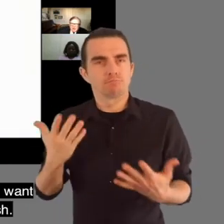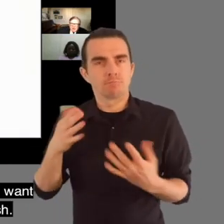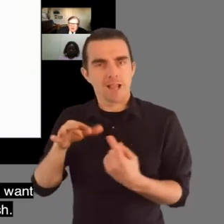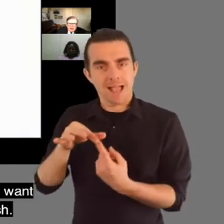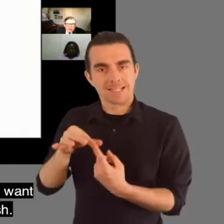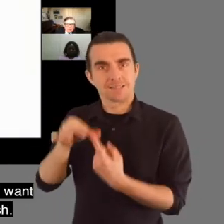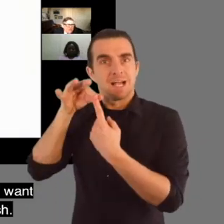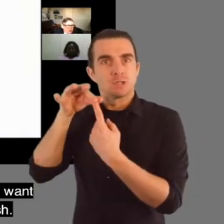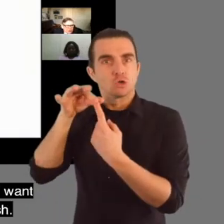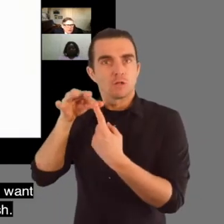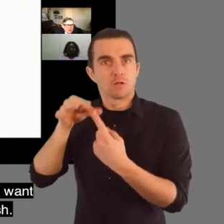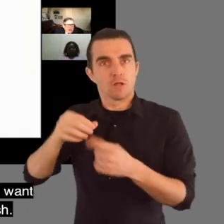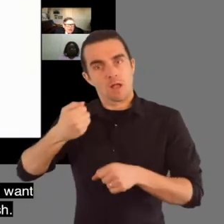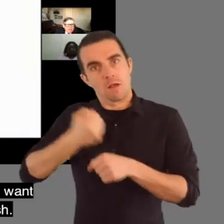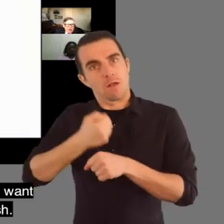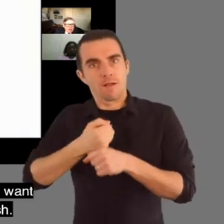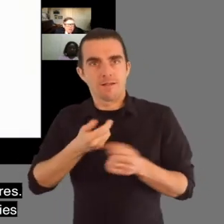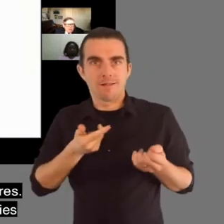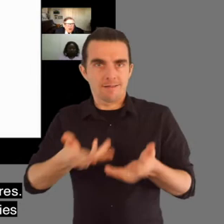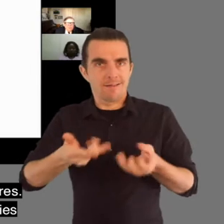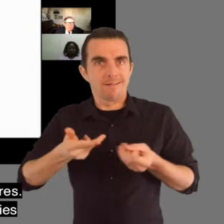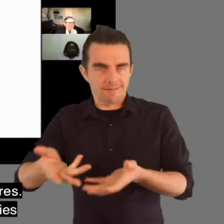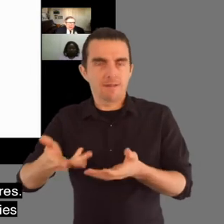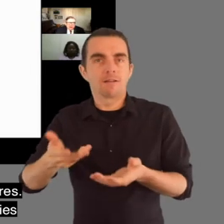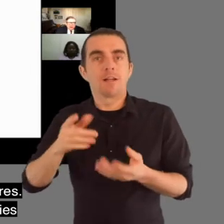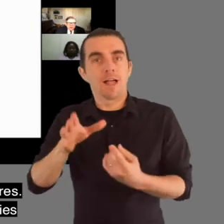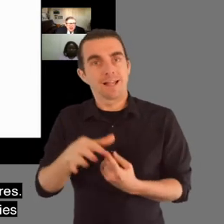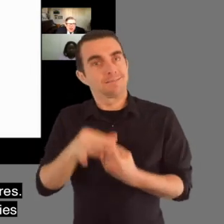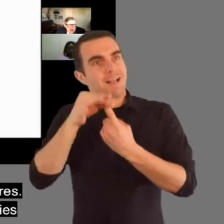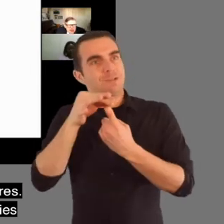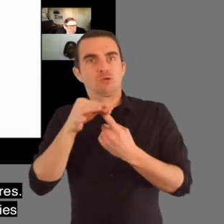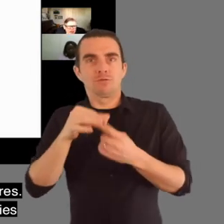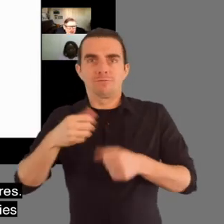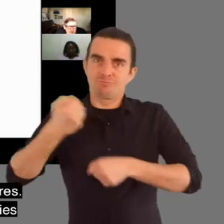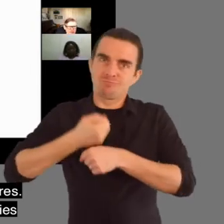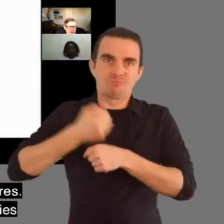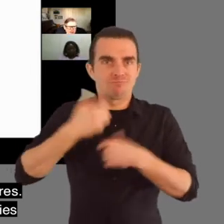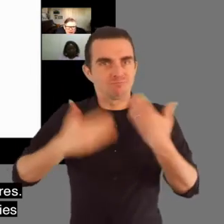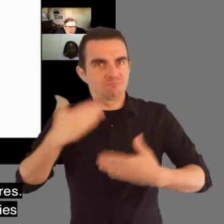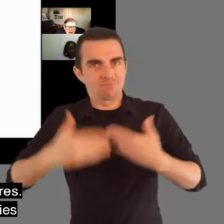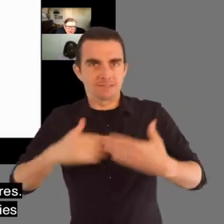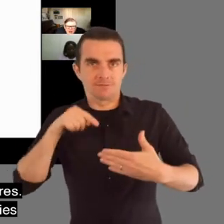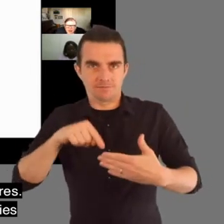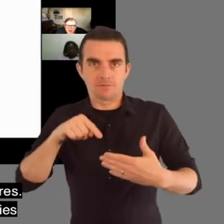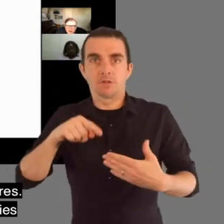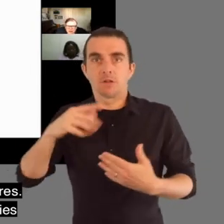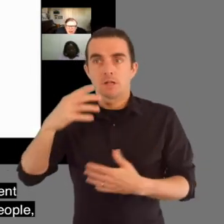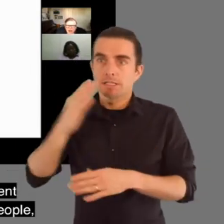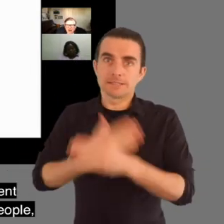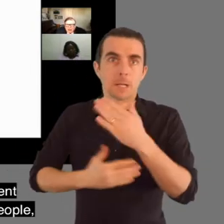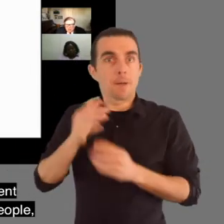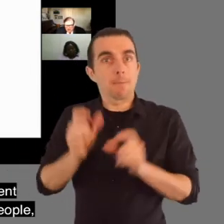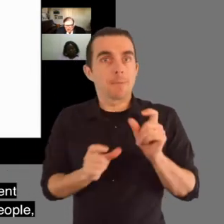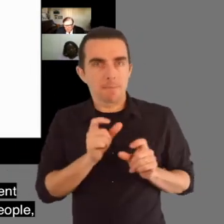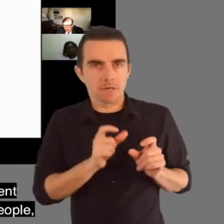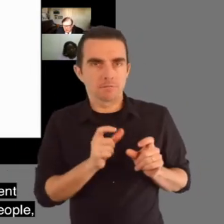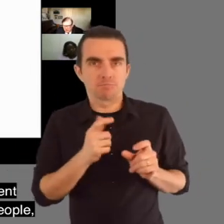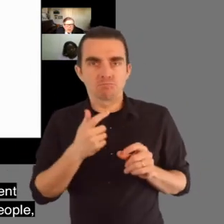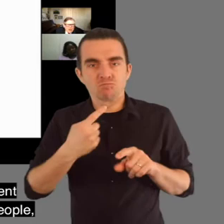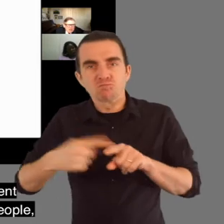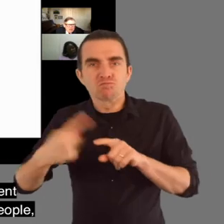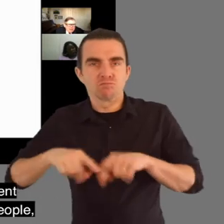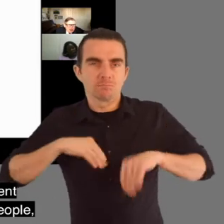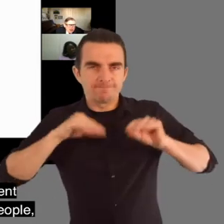of issues I want to deal with before we finish. Special employment measures. In mostly developed countries, there are special